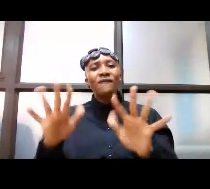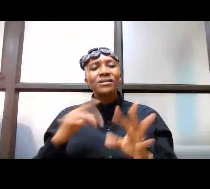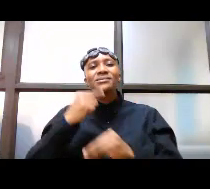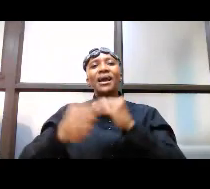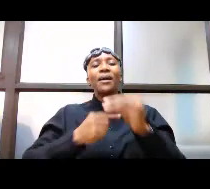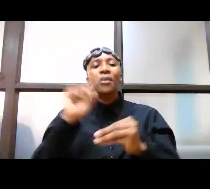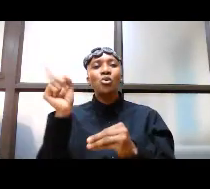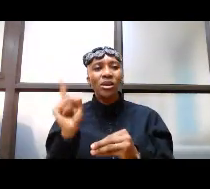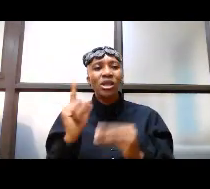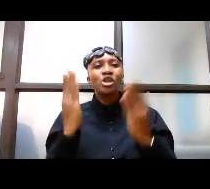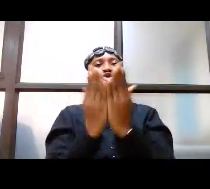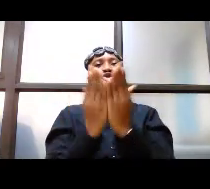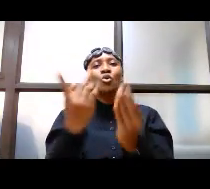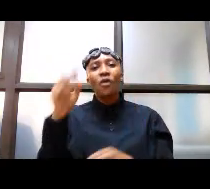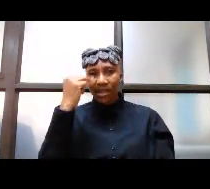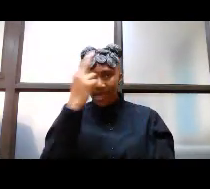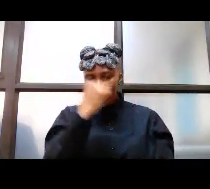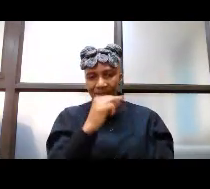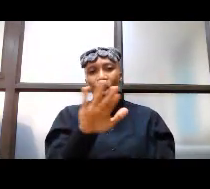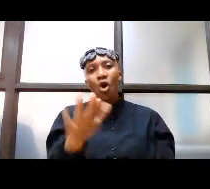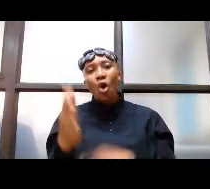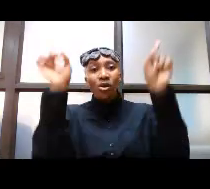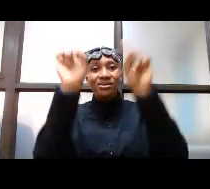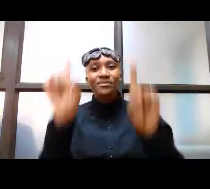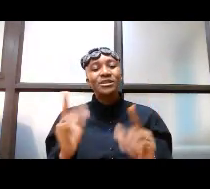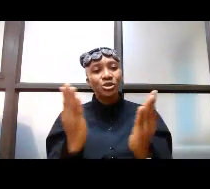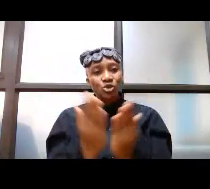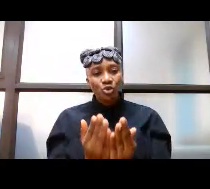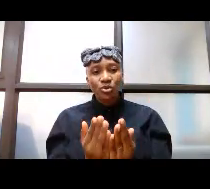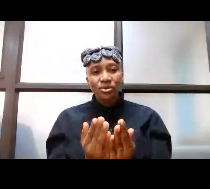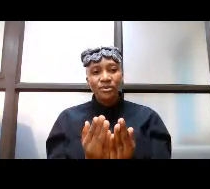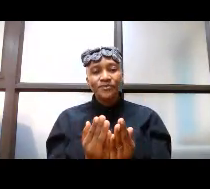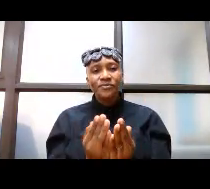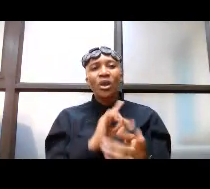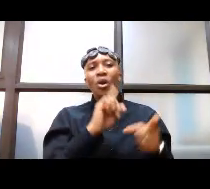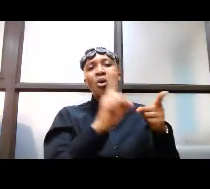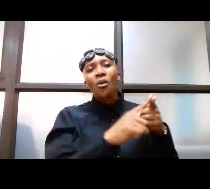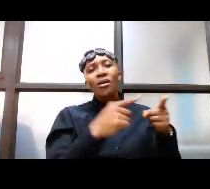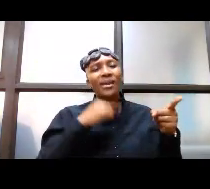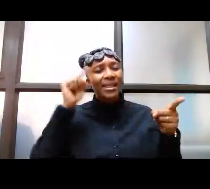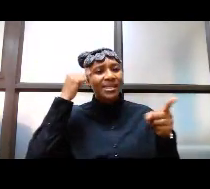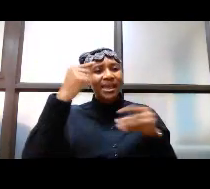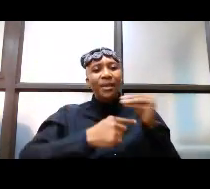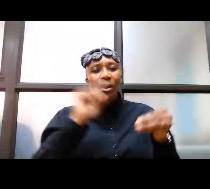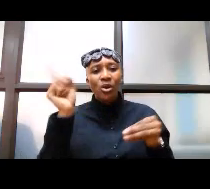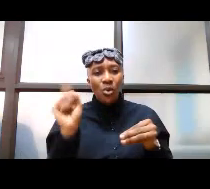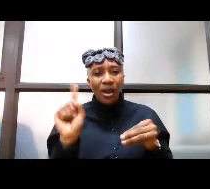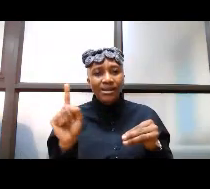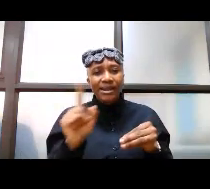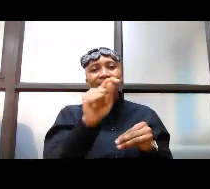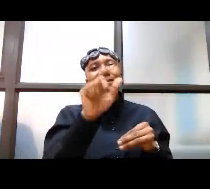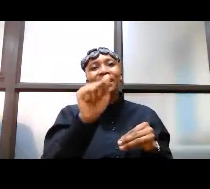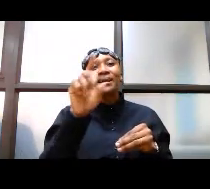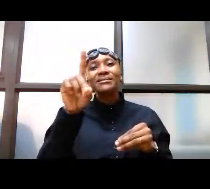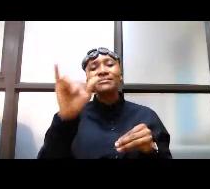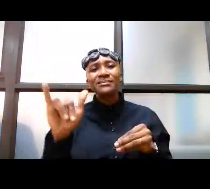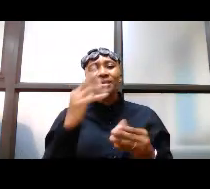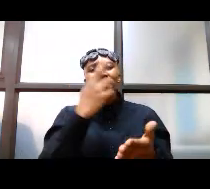the schools for the blind or the special schools. One I can think of the Teddy report, which I believe